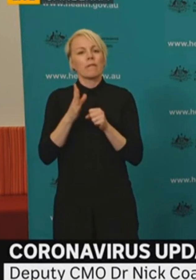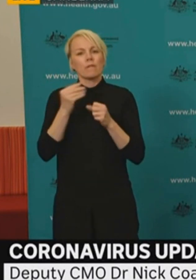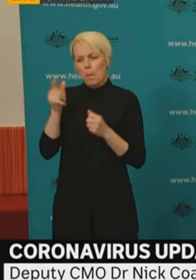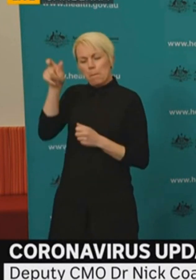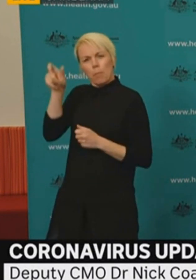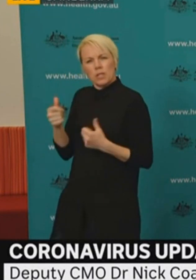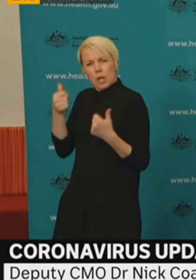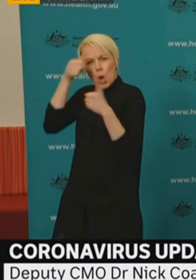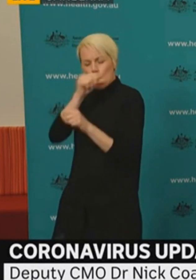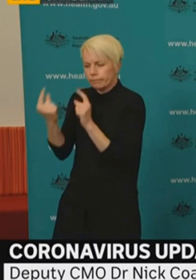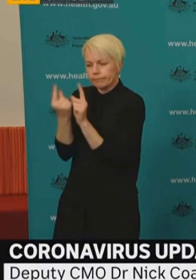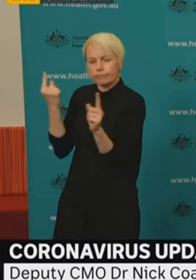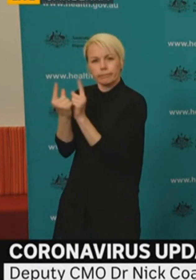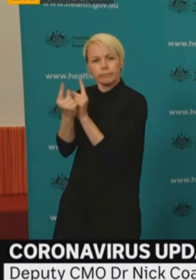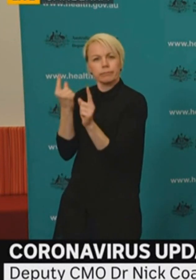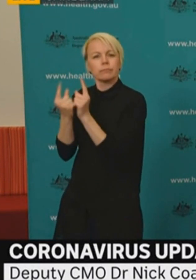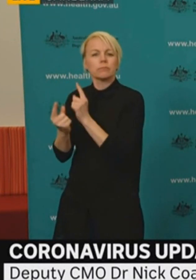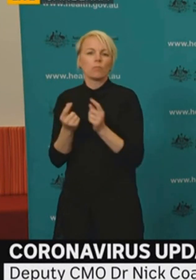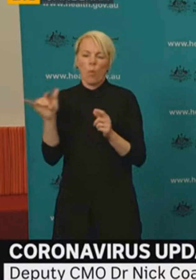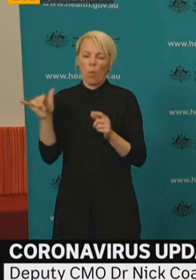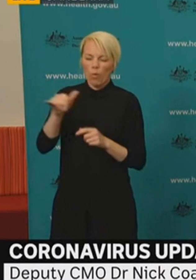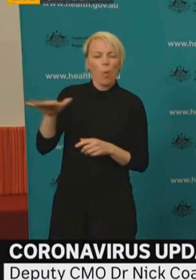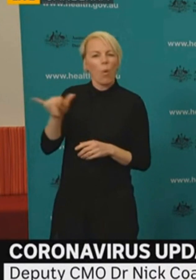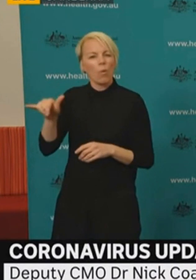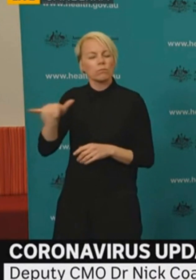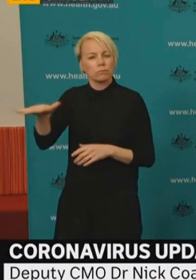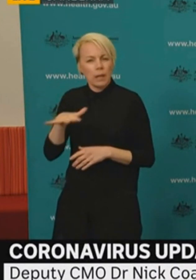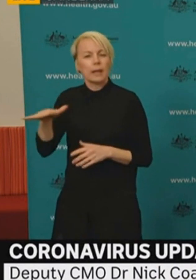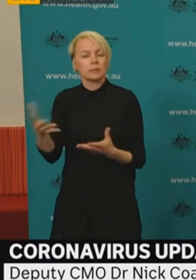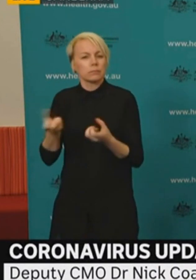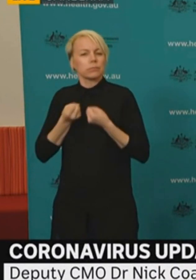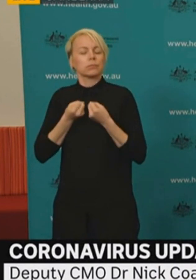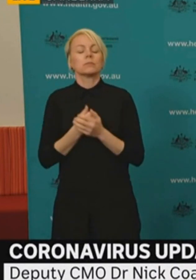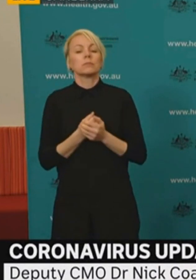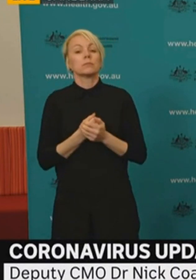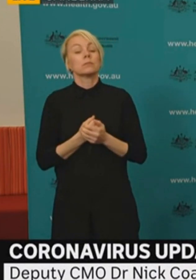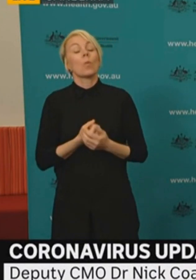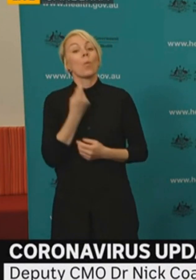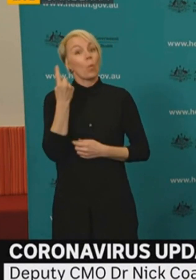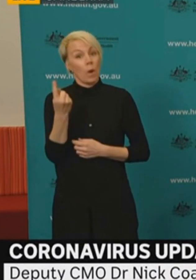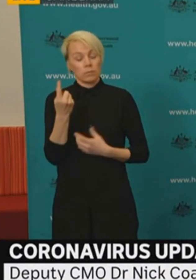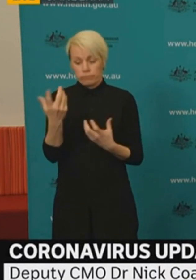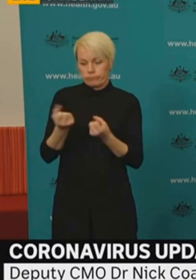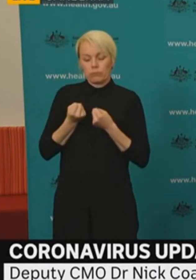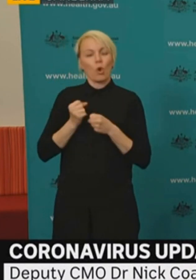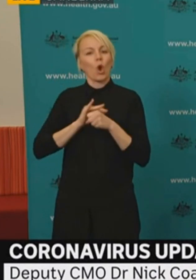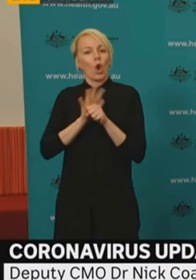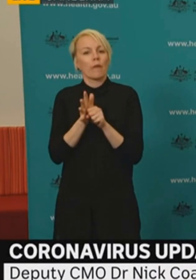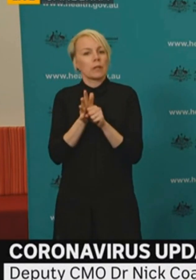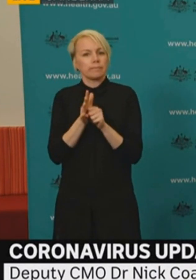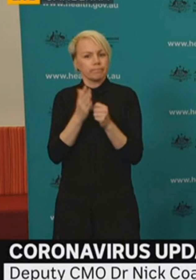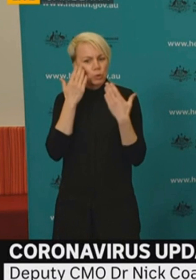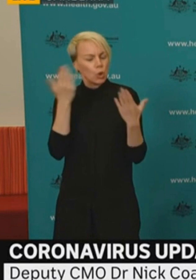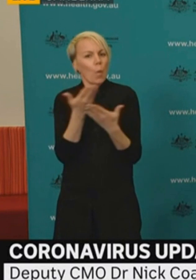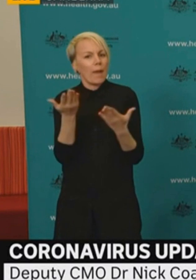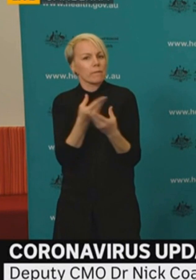clusters of COVID-19 within New South Wales, and 1 case is a locally acquired case of COVID-19 whose contact is